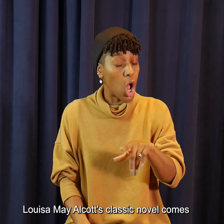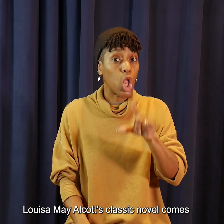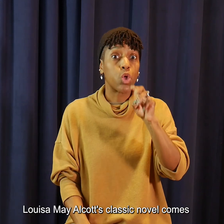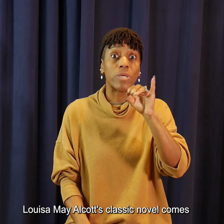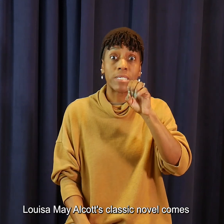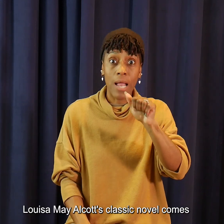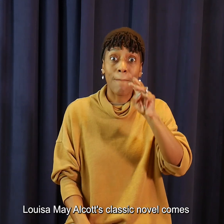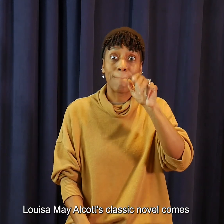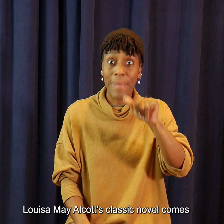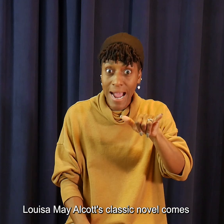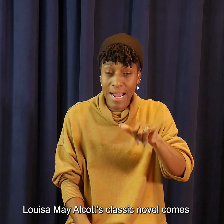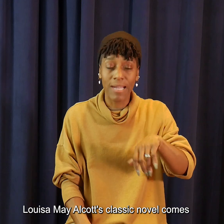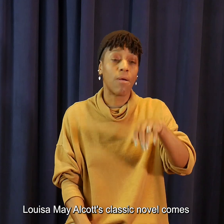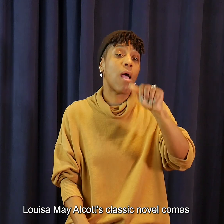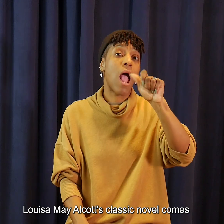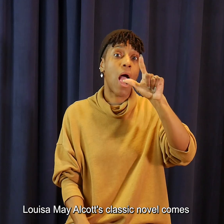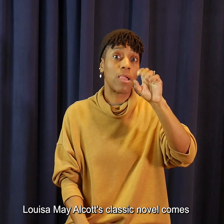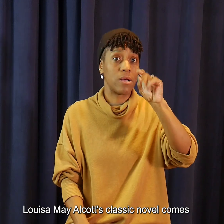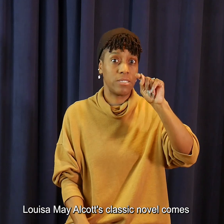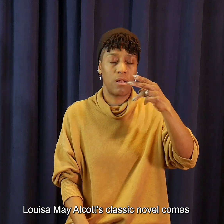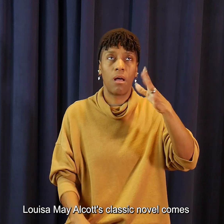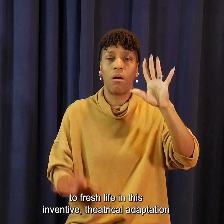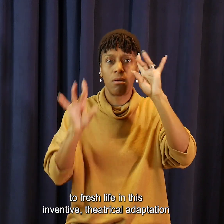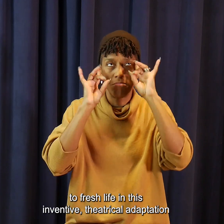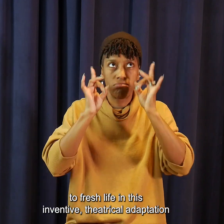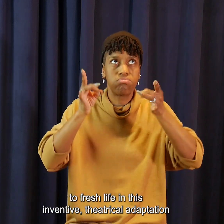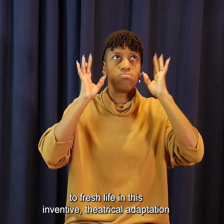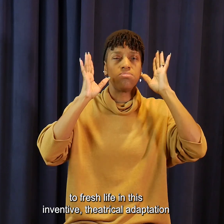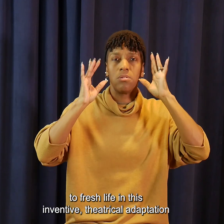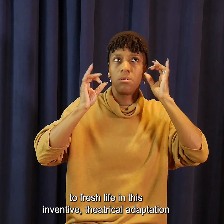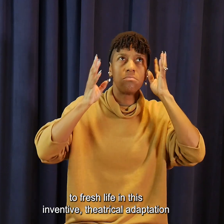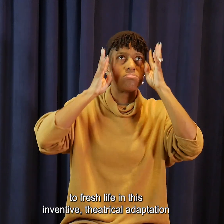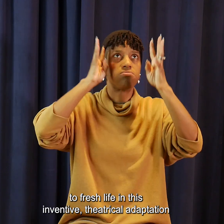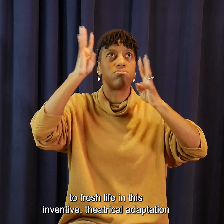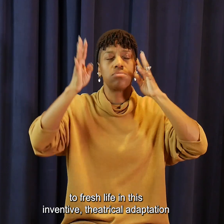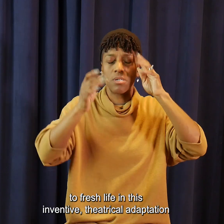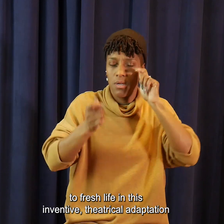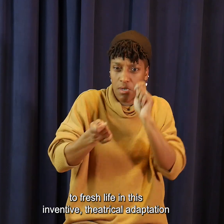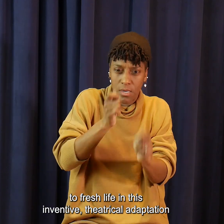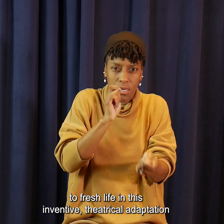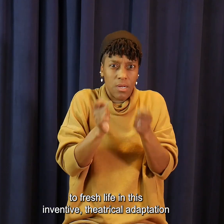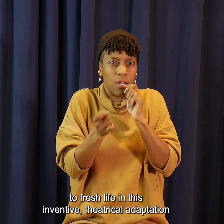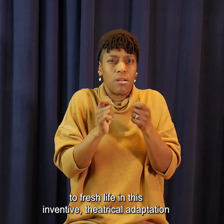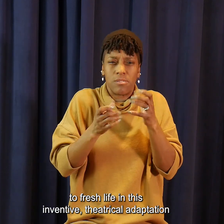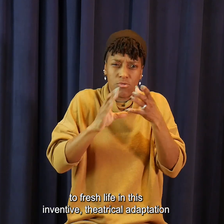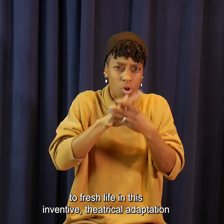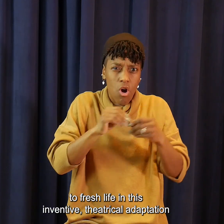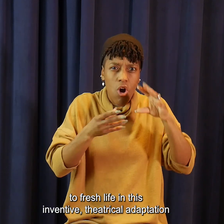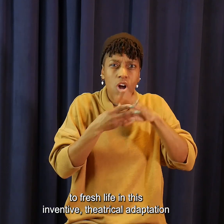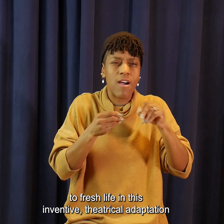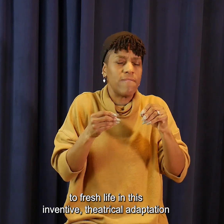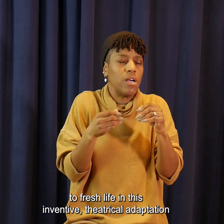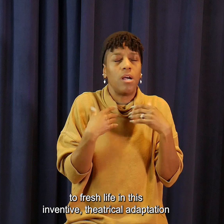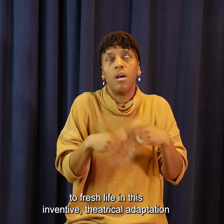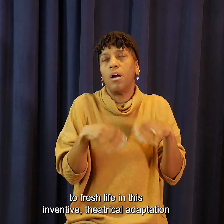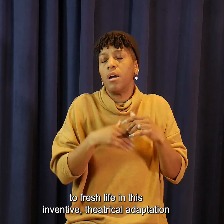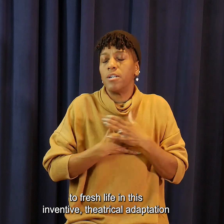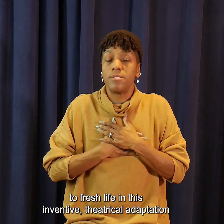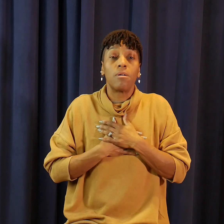Louisa May Alcott's classic novel comes to fresh life in this inventive theatrical adaptation,